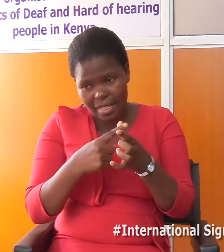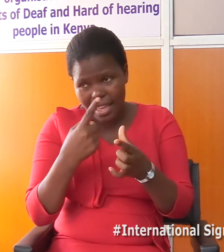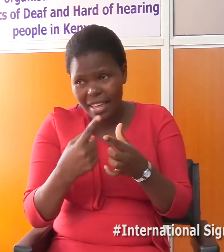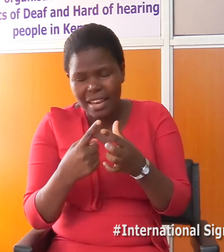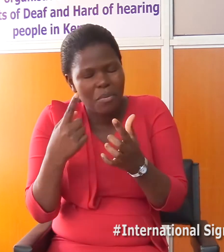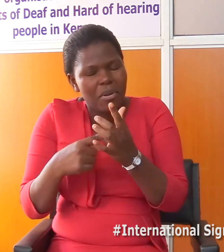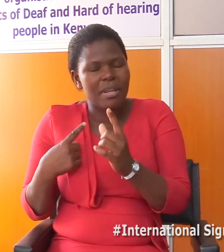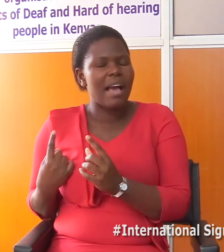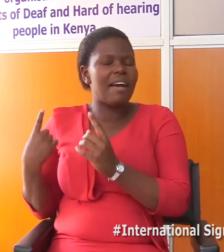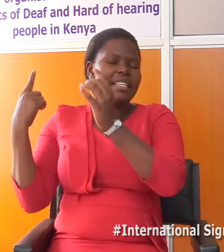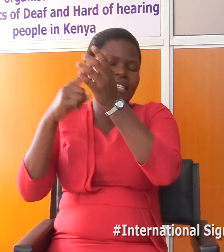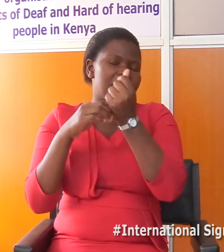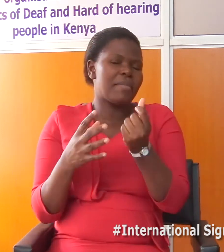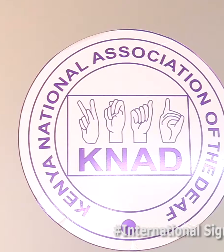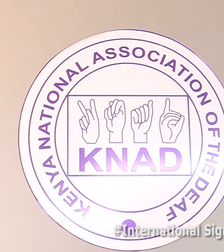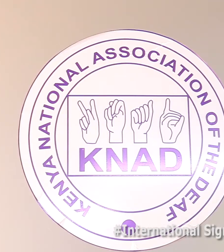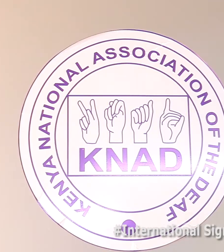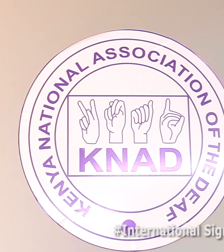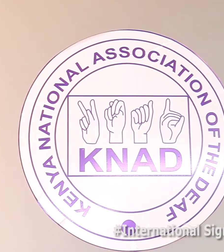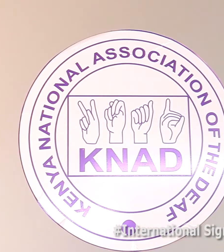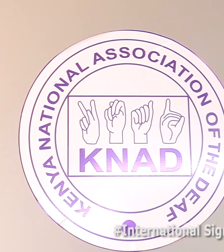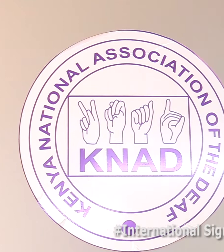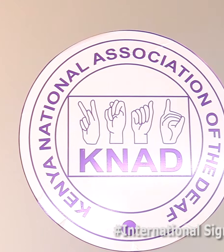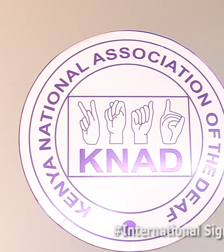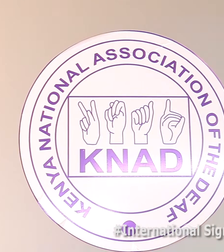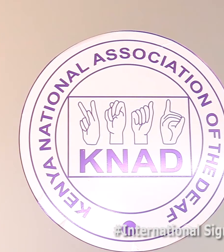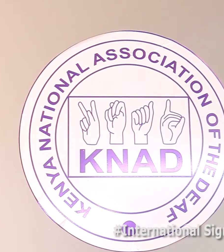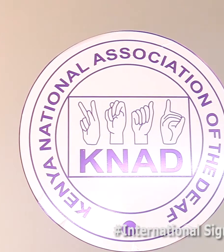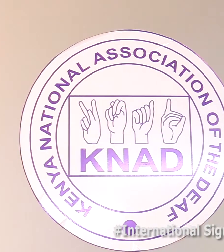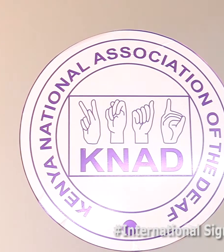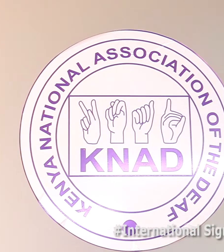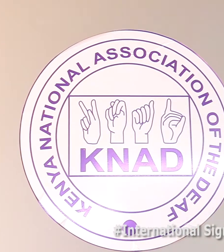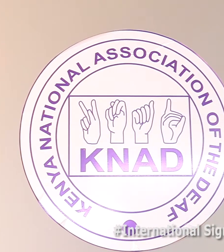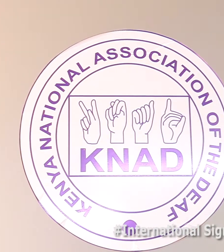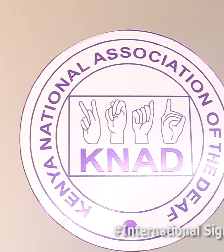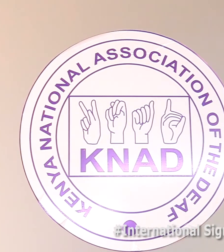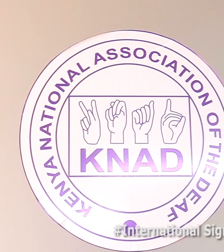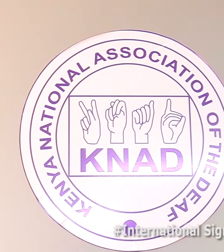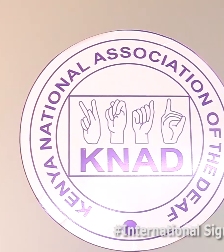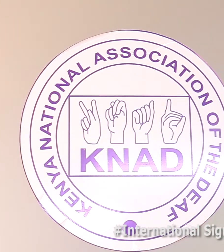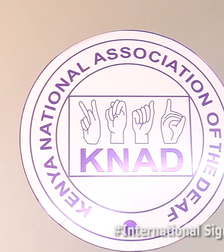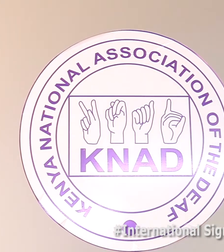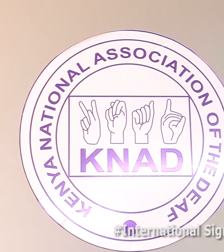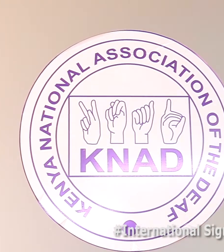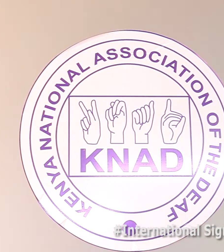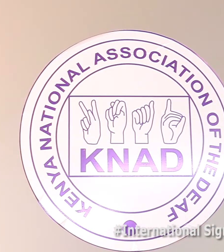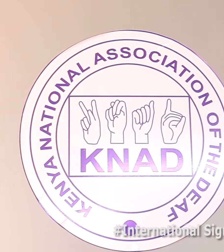inclusivity, whereby we advocate. In Kenya, there are over 600,000 deaf people who can communicate through one